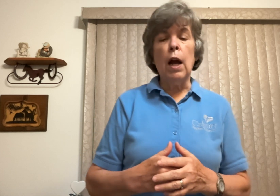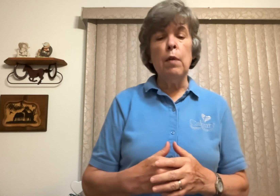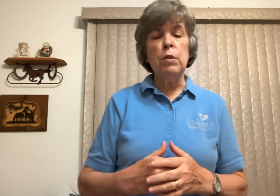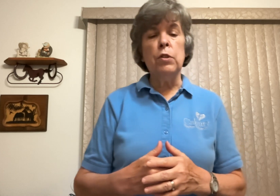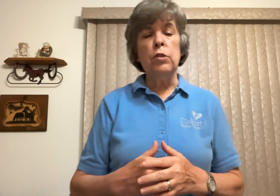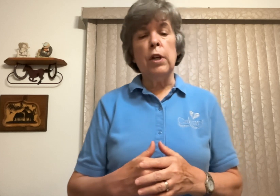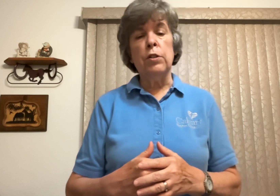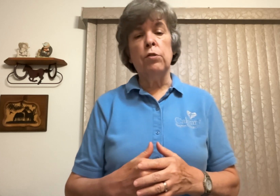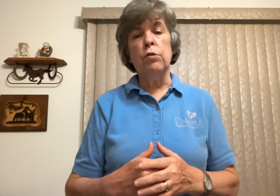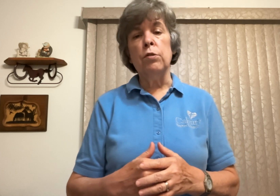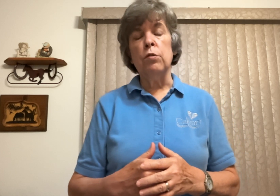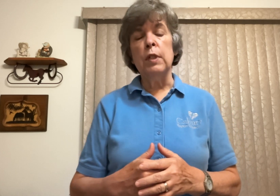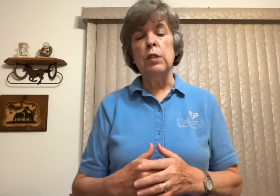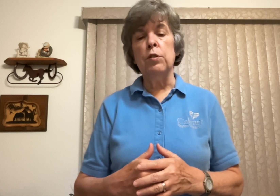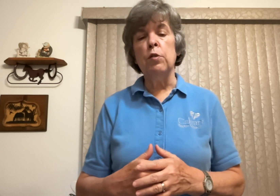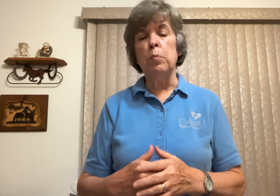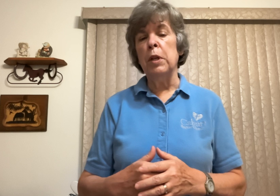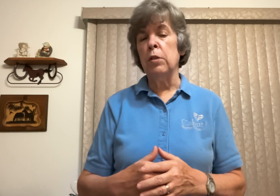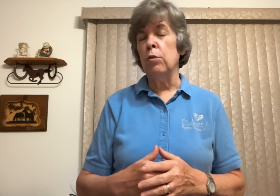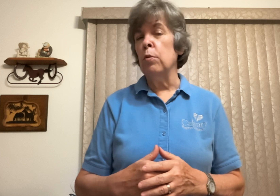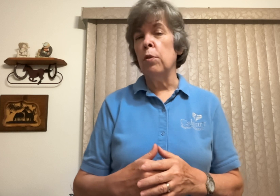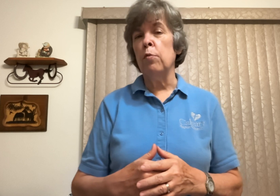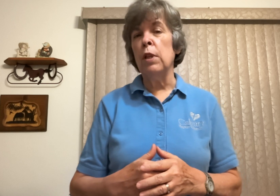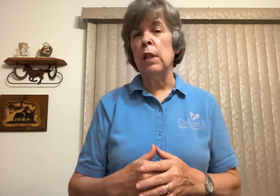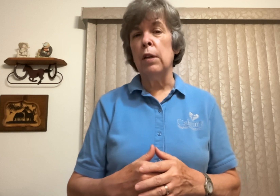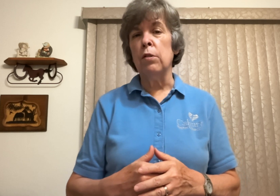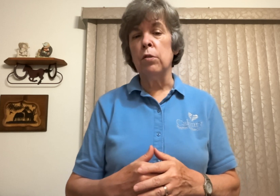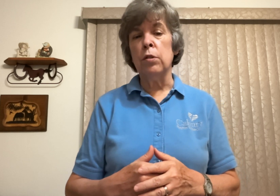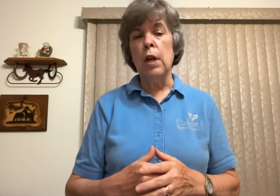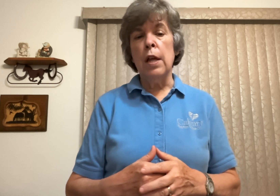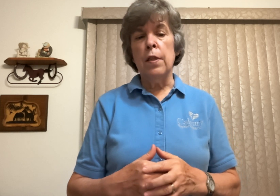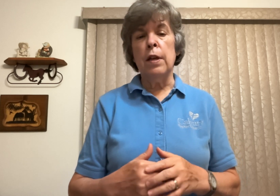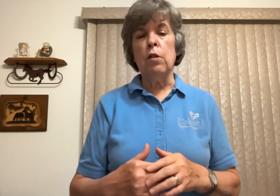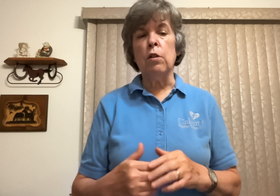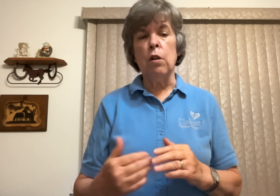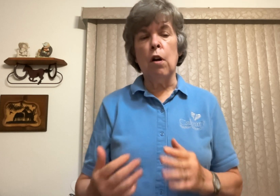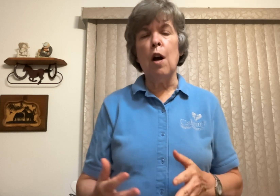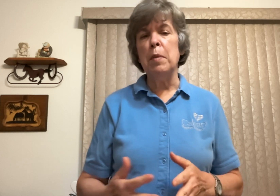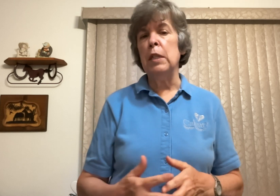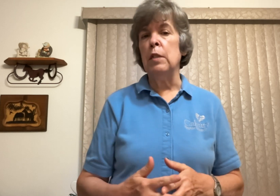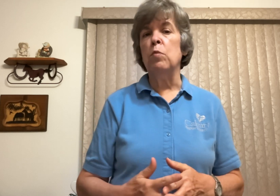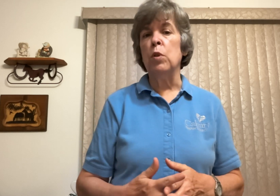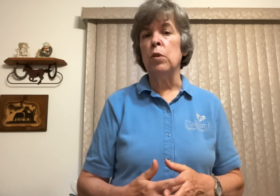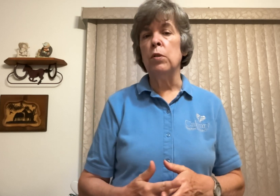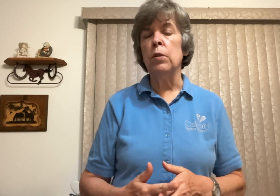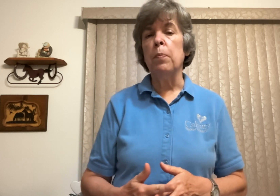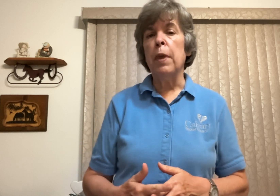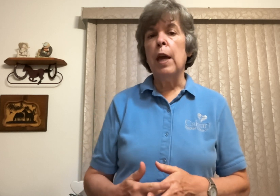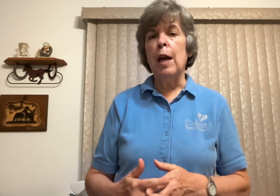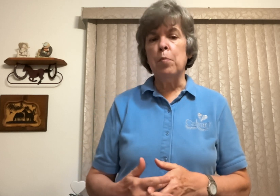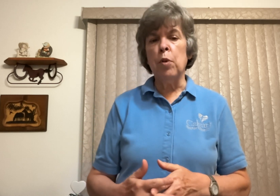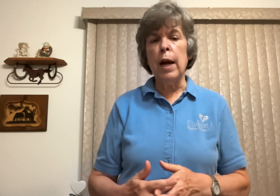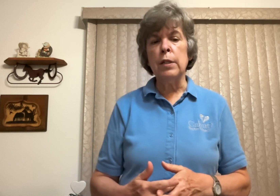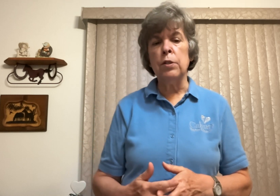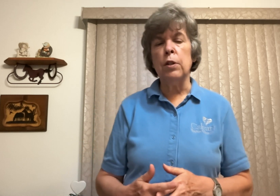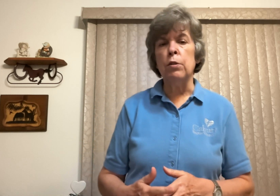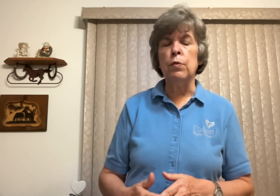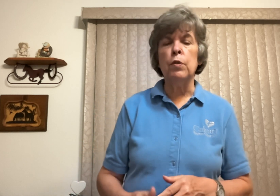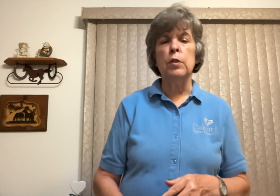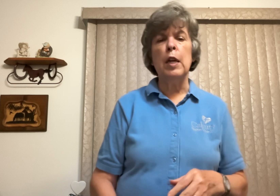would suggest you do is to pick 2 or 3 letters that are common in words and practice those. For